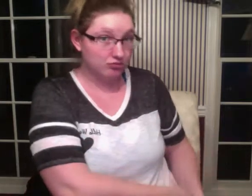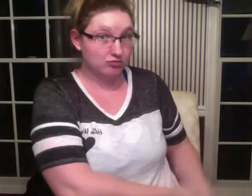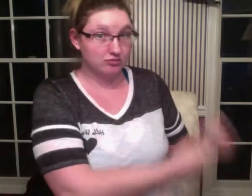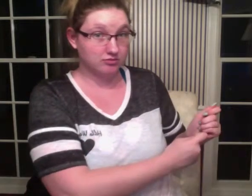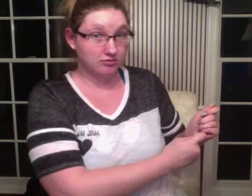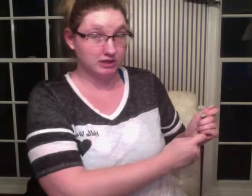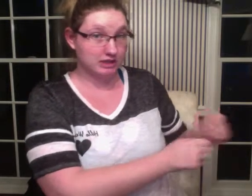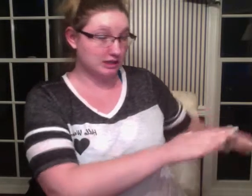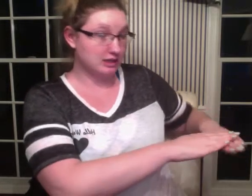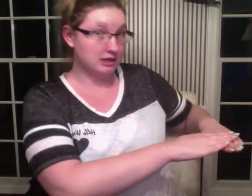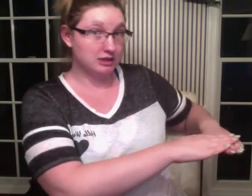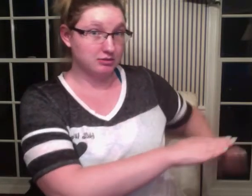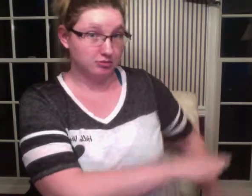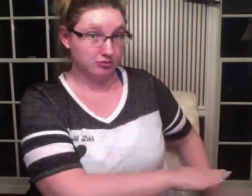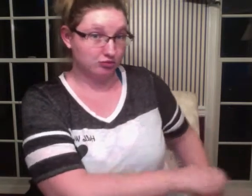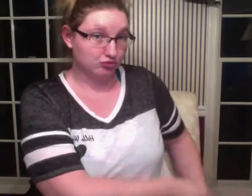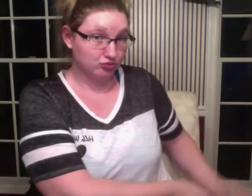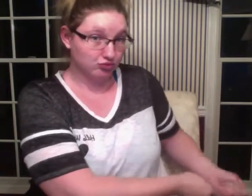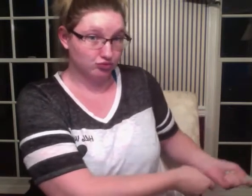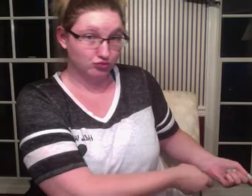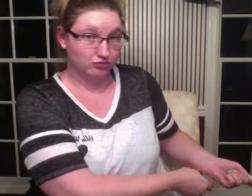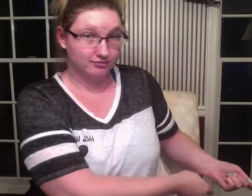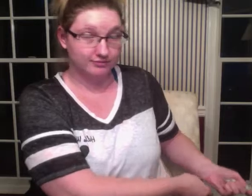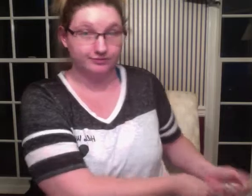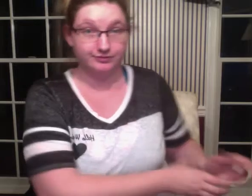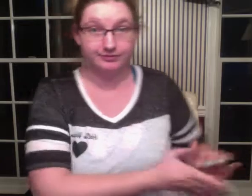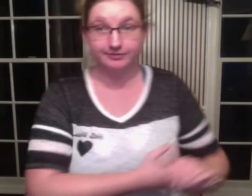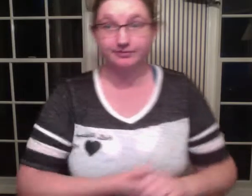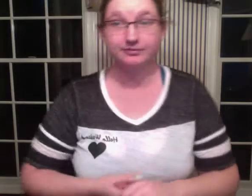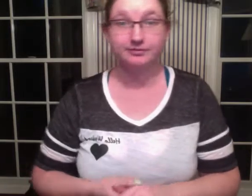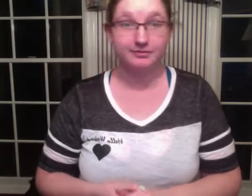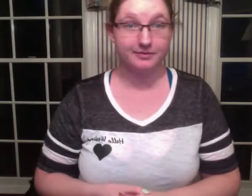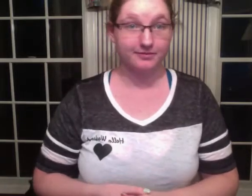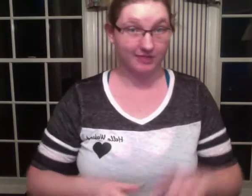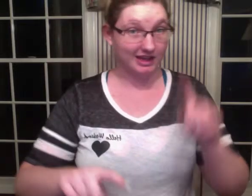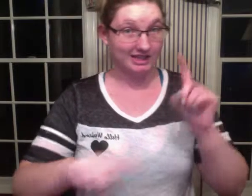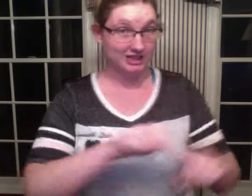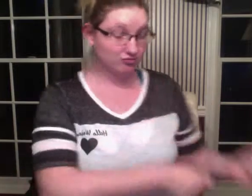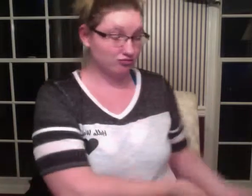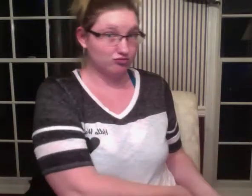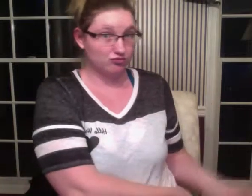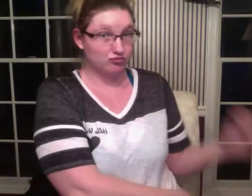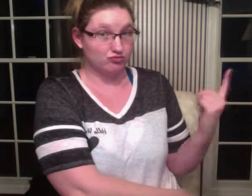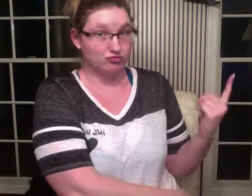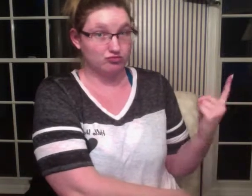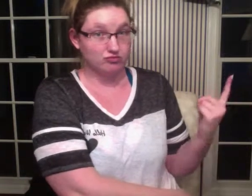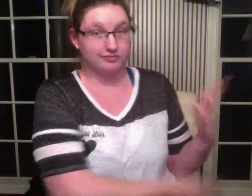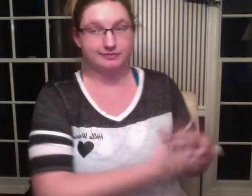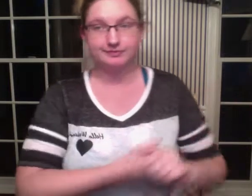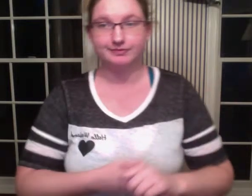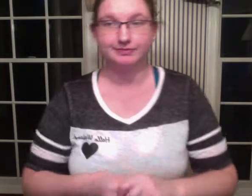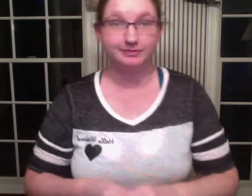It is now and do it I'm gonna bit of grill with the grill, so bit of the grill for Because know gonna drain it